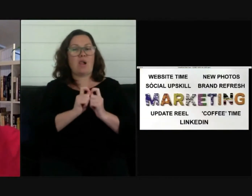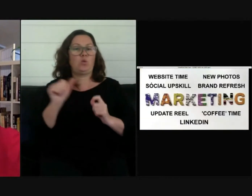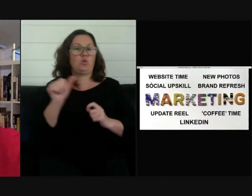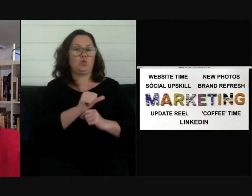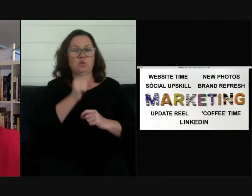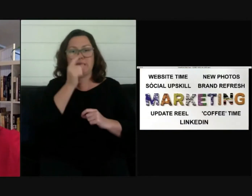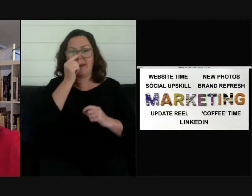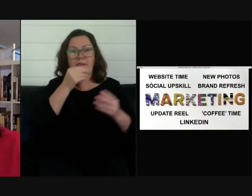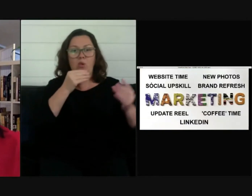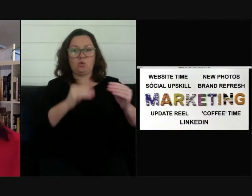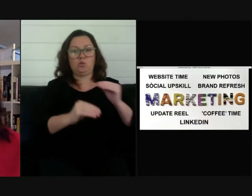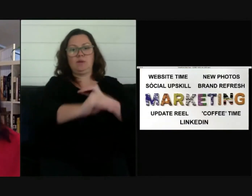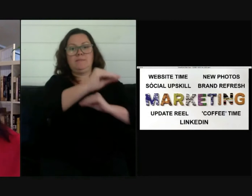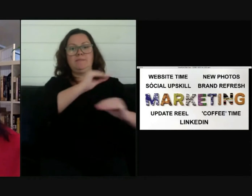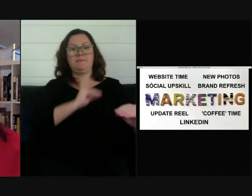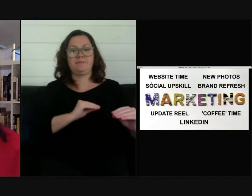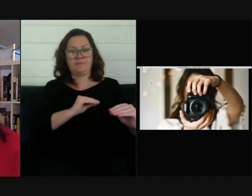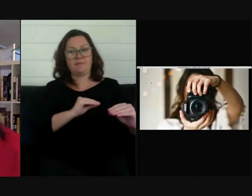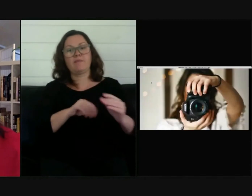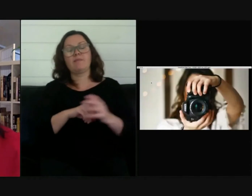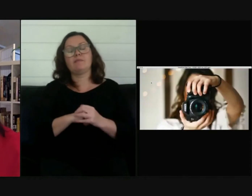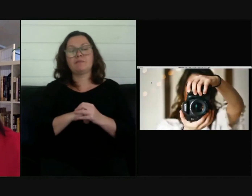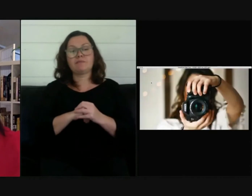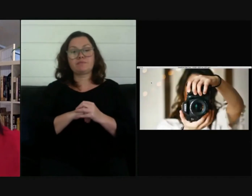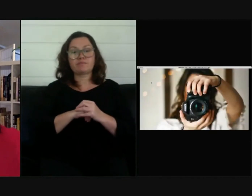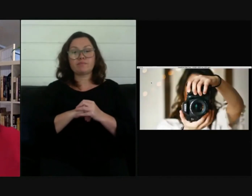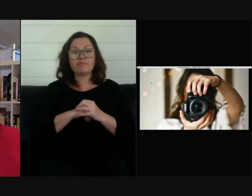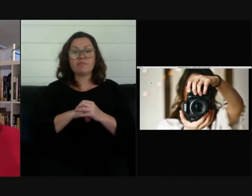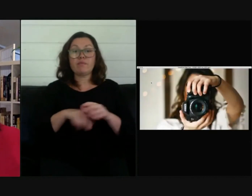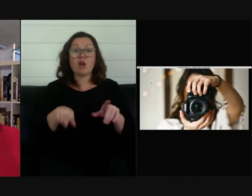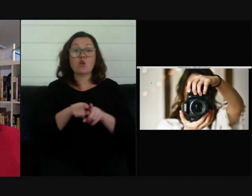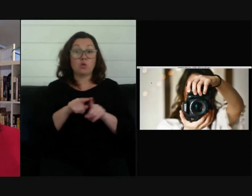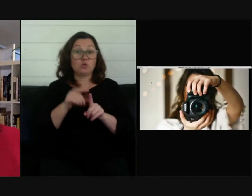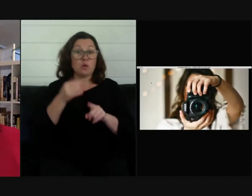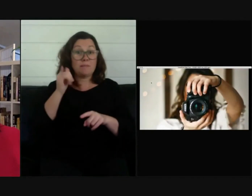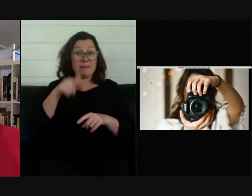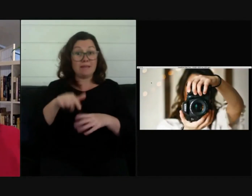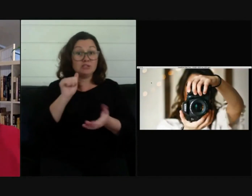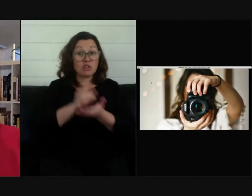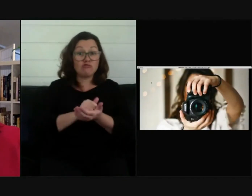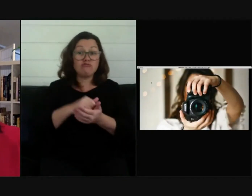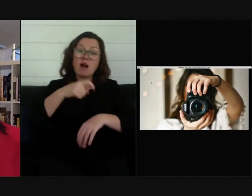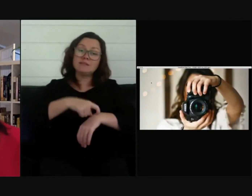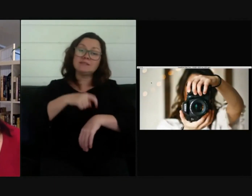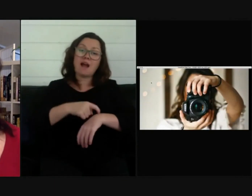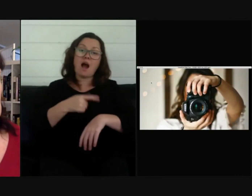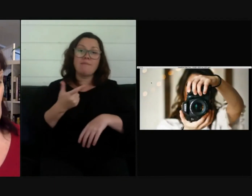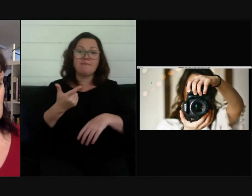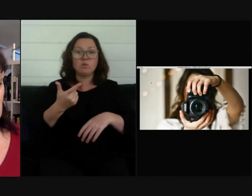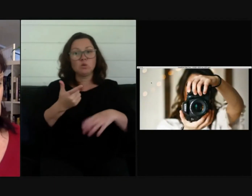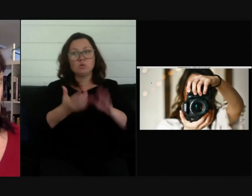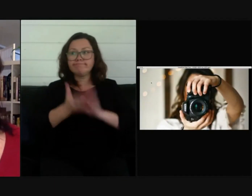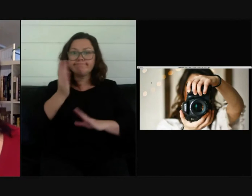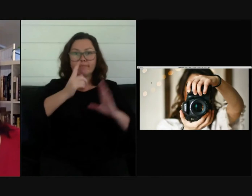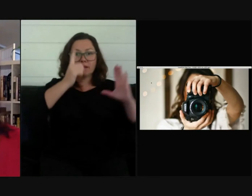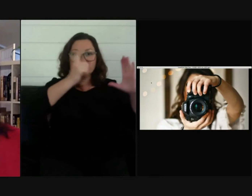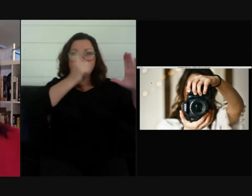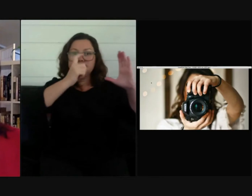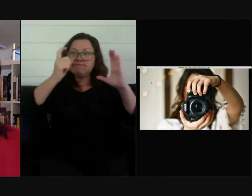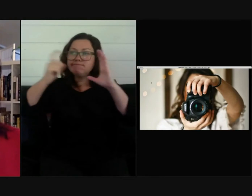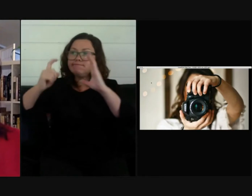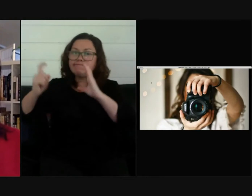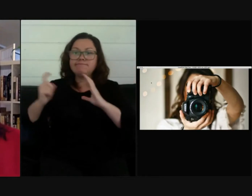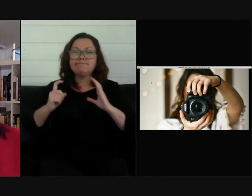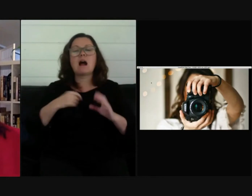also think about getting some new photos. Obviously, social distancing is hugely important. But if it's time for you to get a